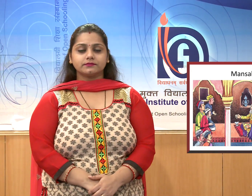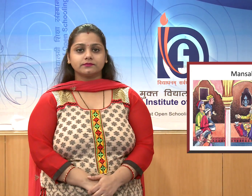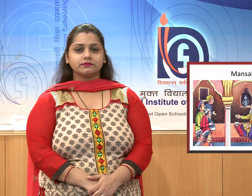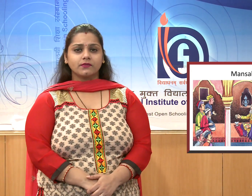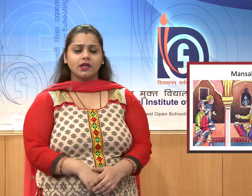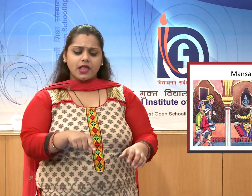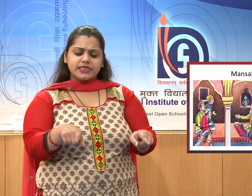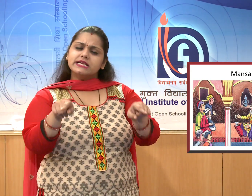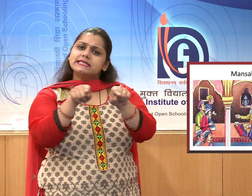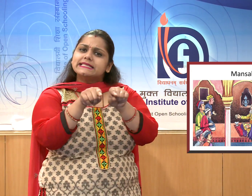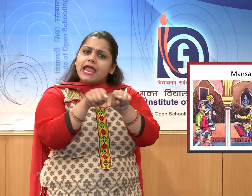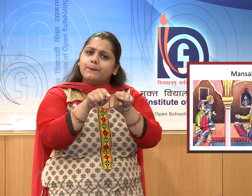These were similar to